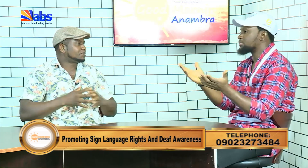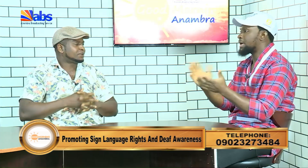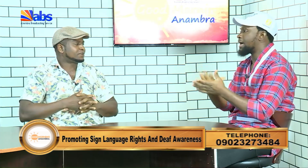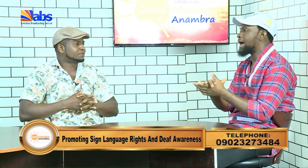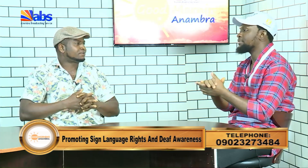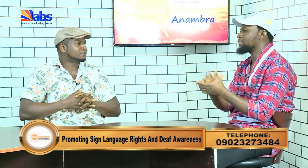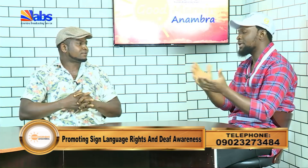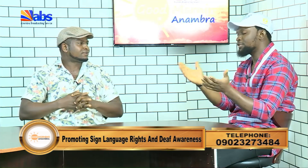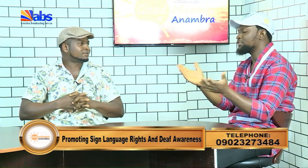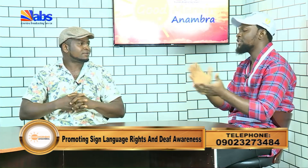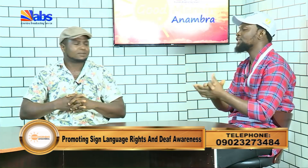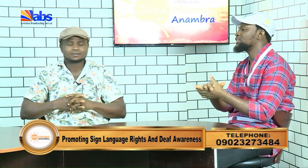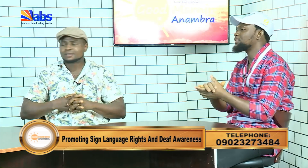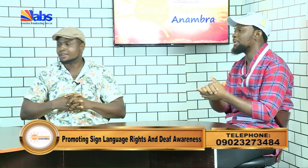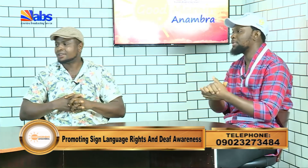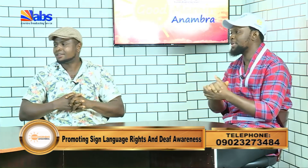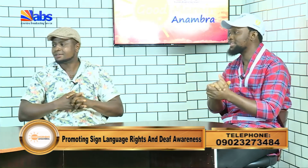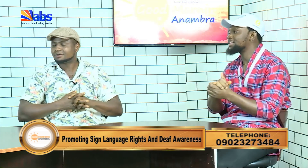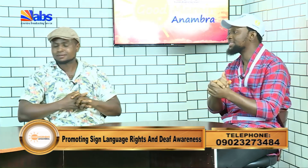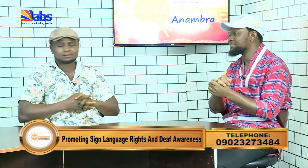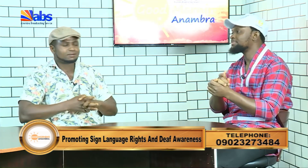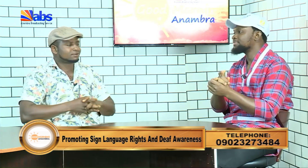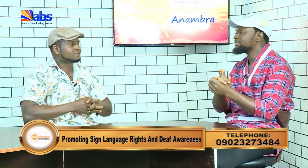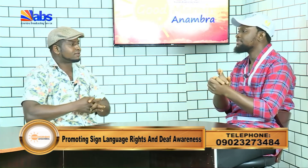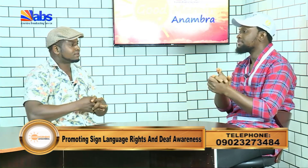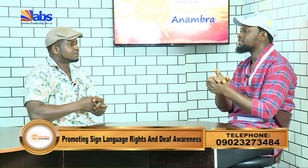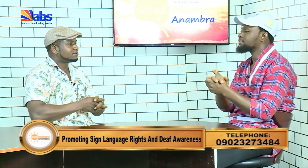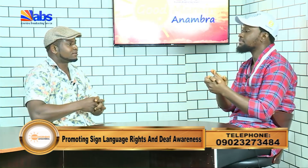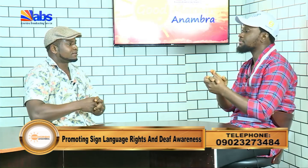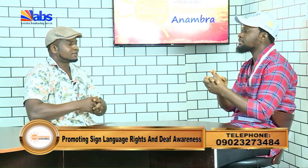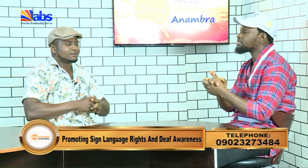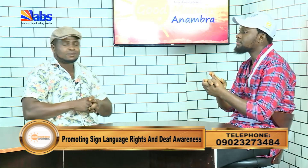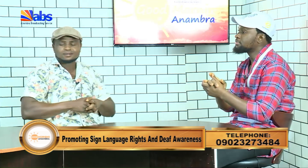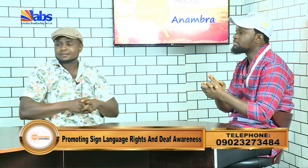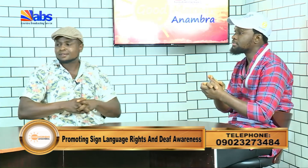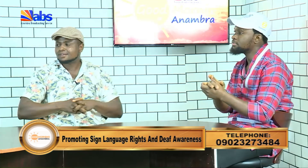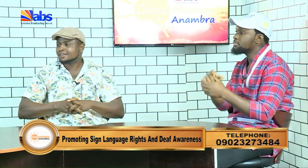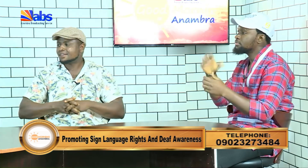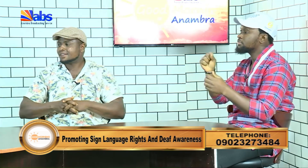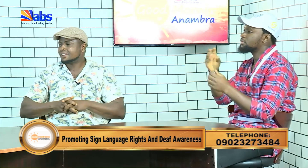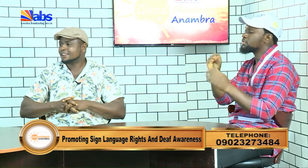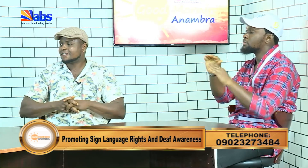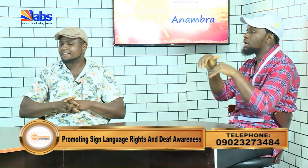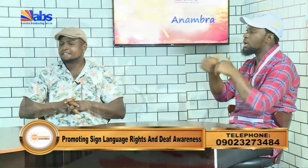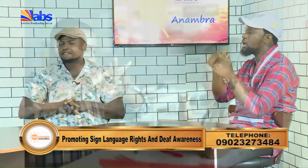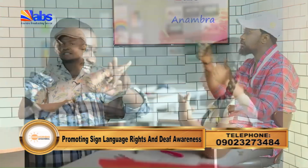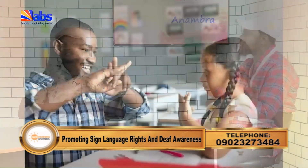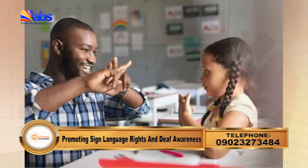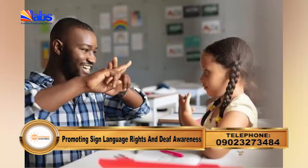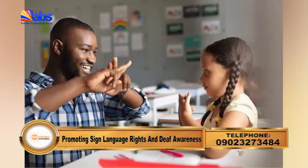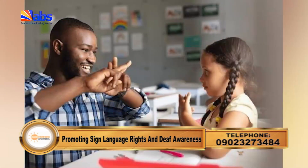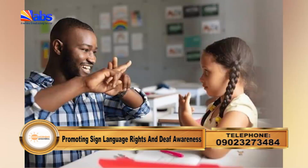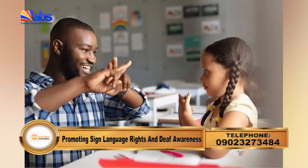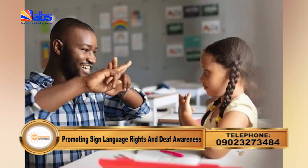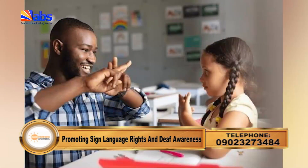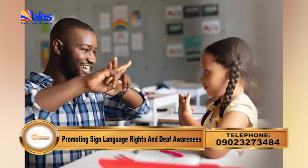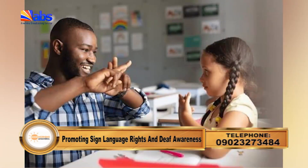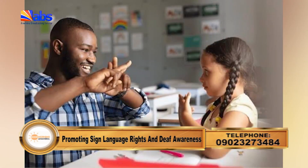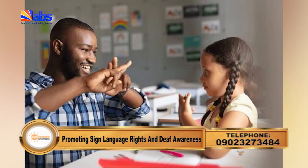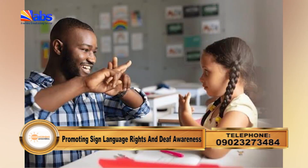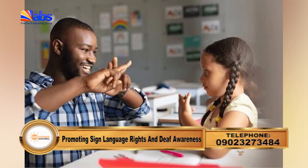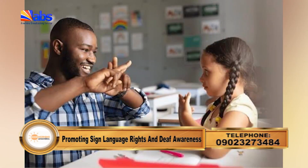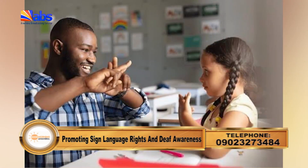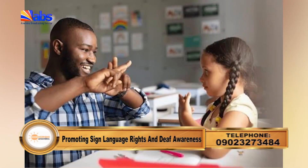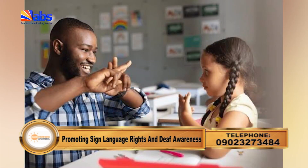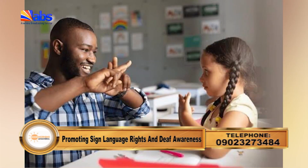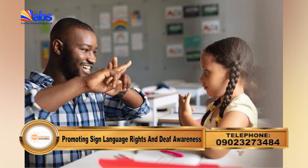that's why I have a very good relationship with my parents. Okay. So how do you think the government can prioritize sign language recognition?